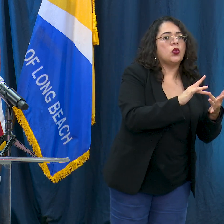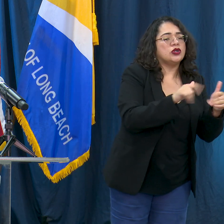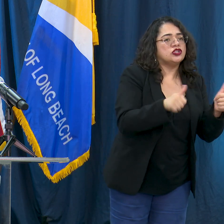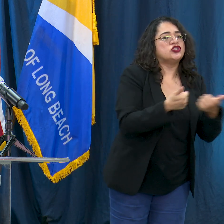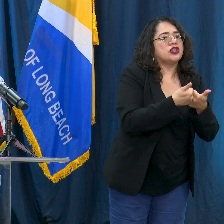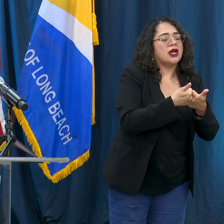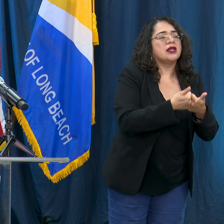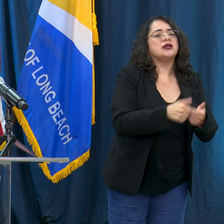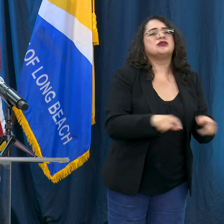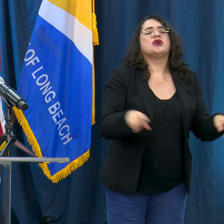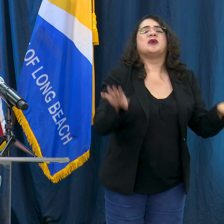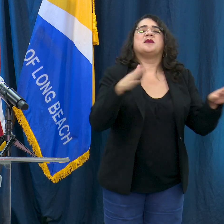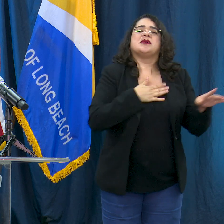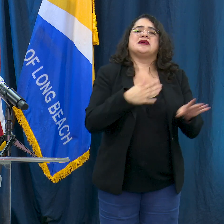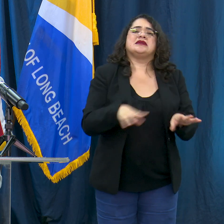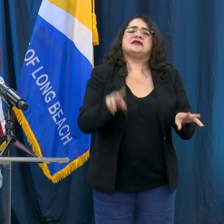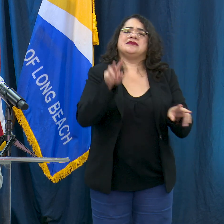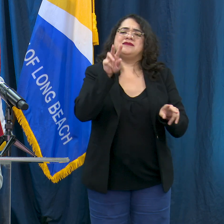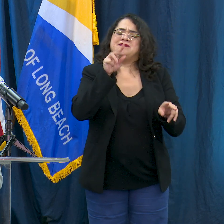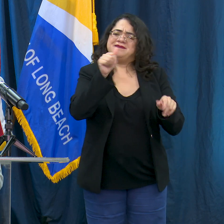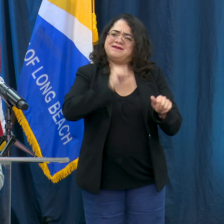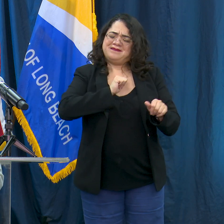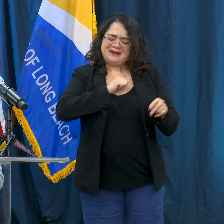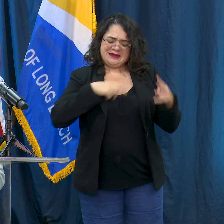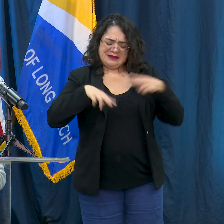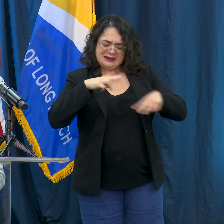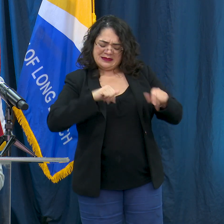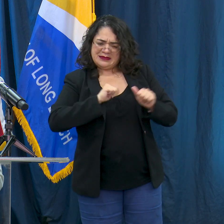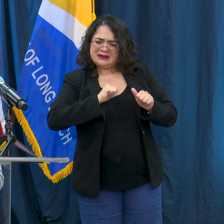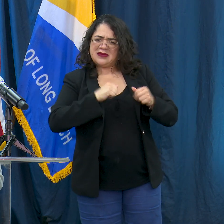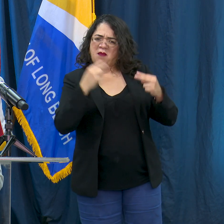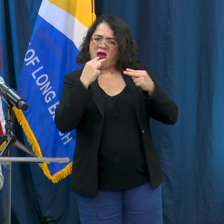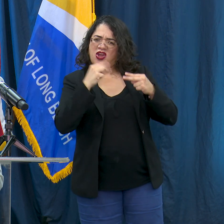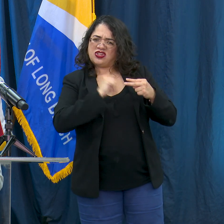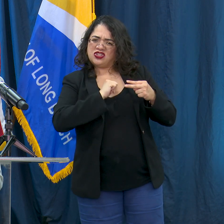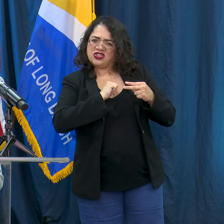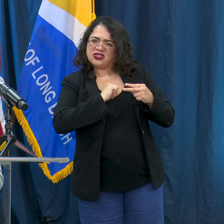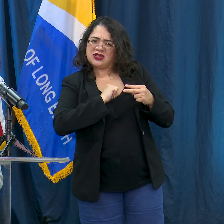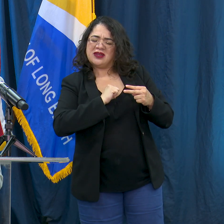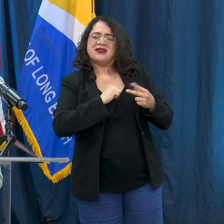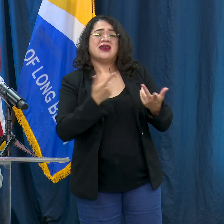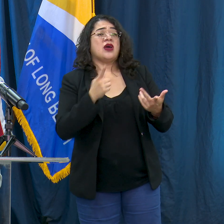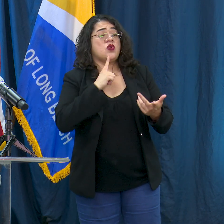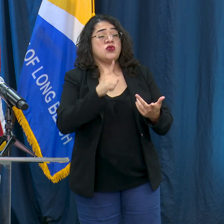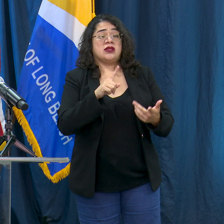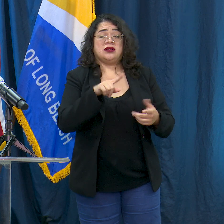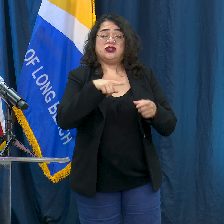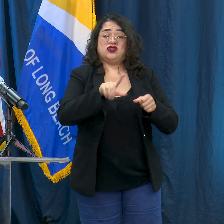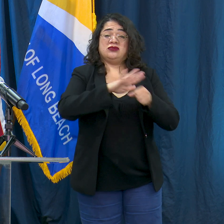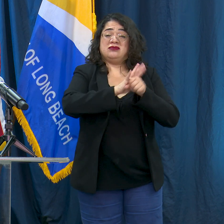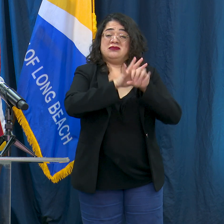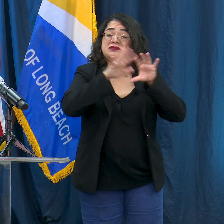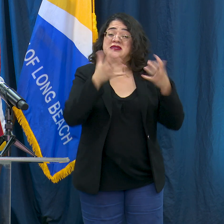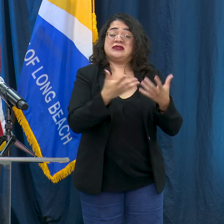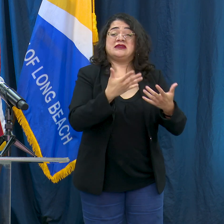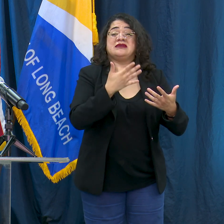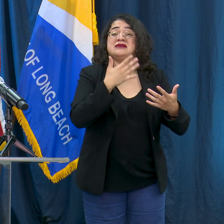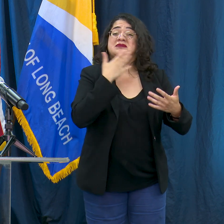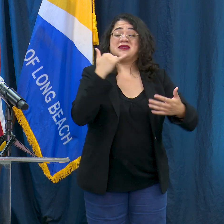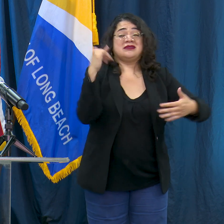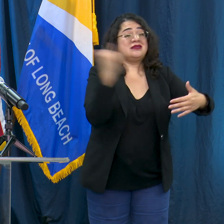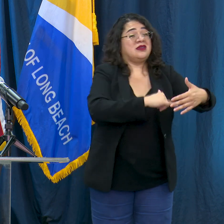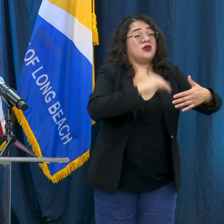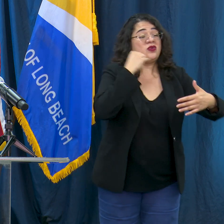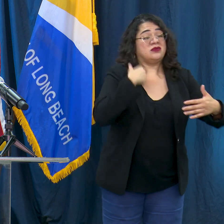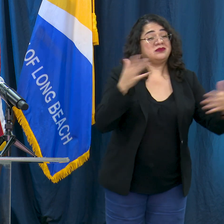what's going on for you, and as much as you can stay home and quarantine is really going to be better for those who are around you. There's also been a lot of